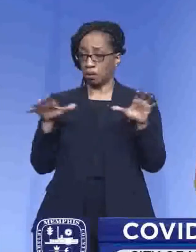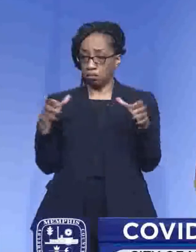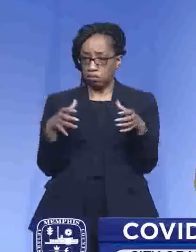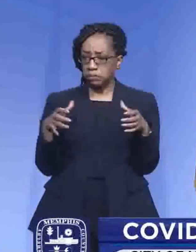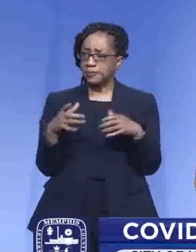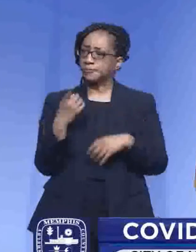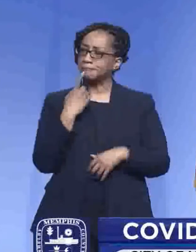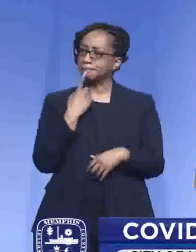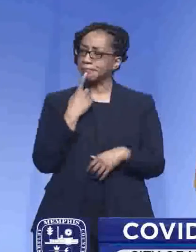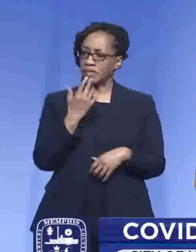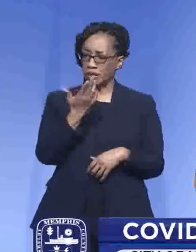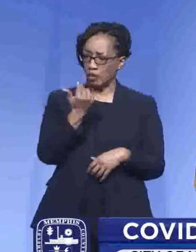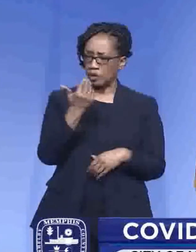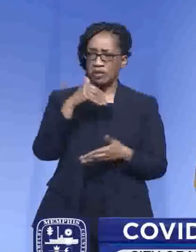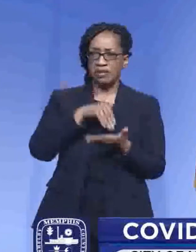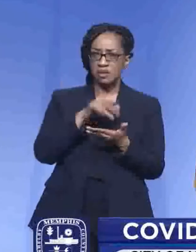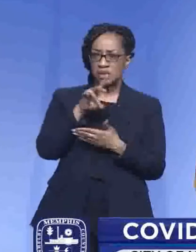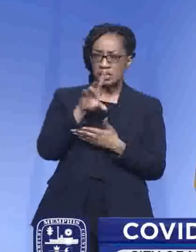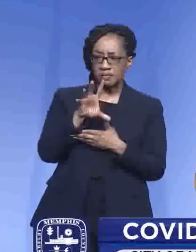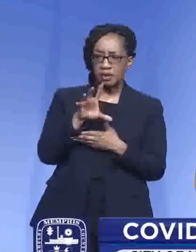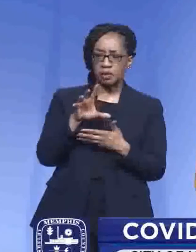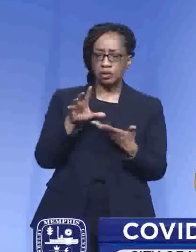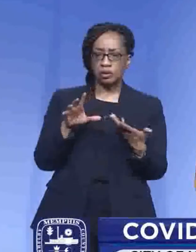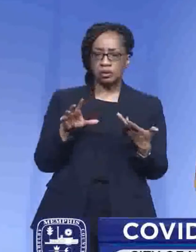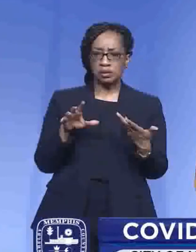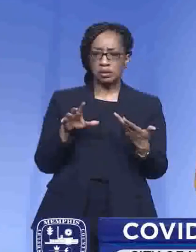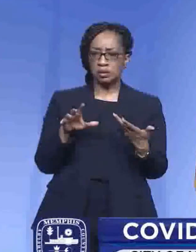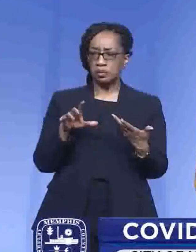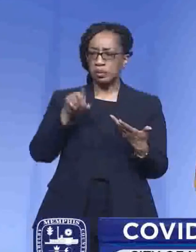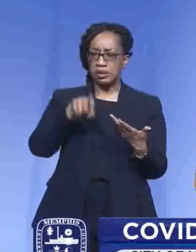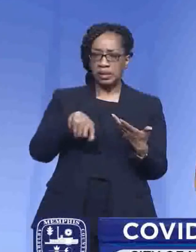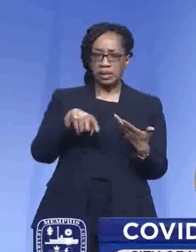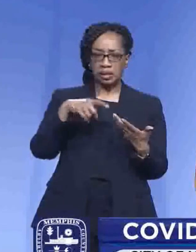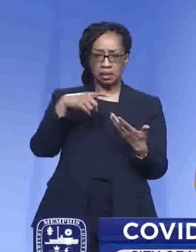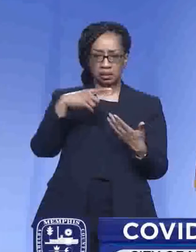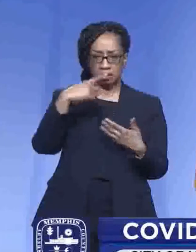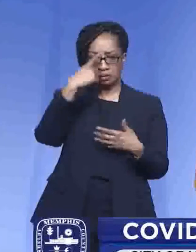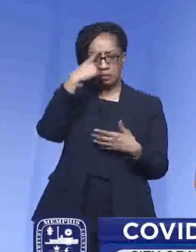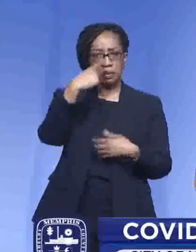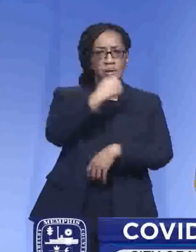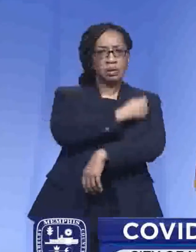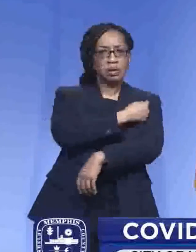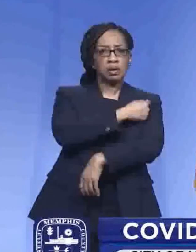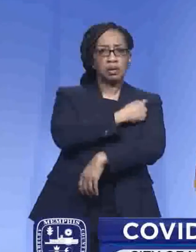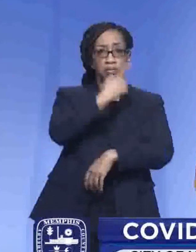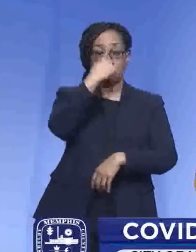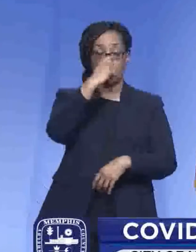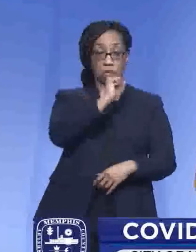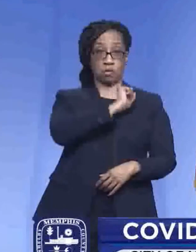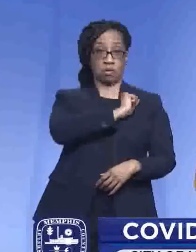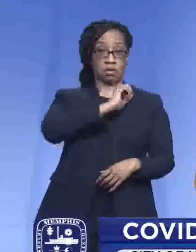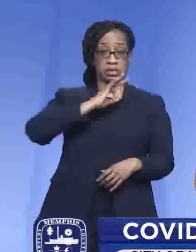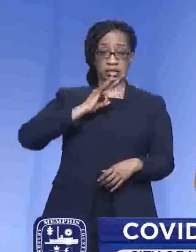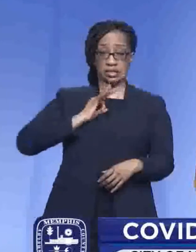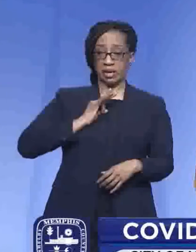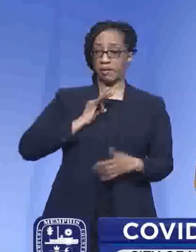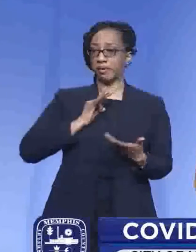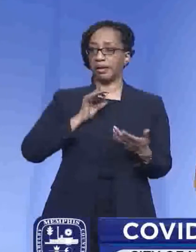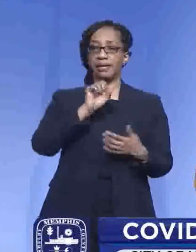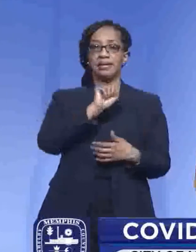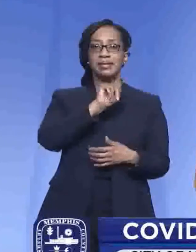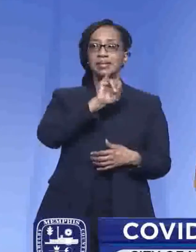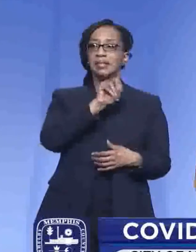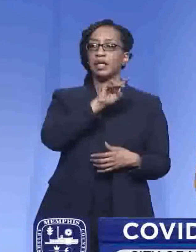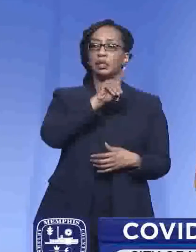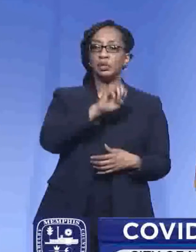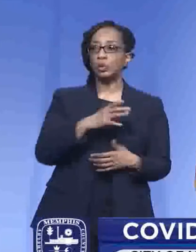the 13,700, for instance, what do we need to complete vaccination of the staff at St. Jude? what do we